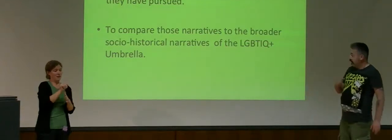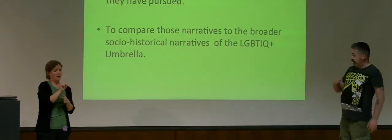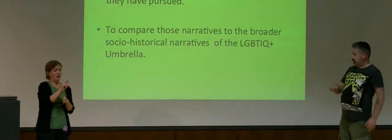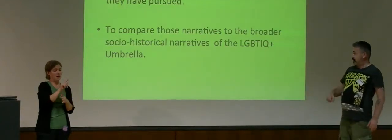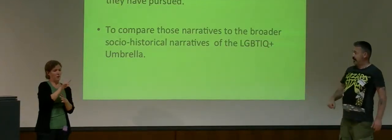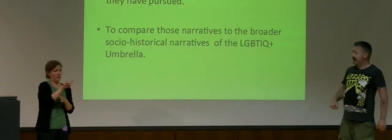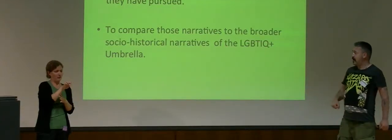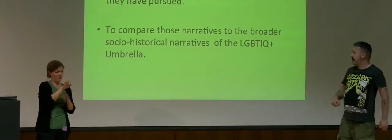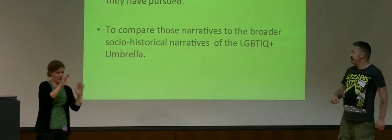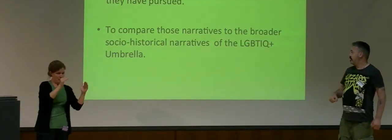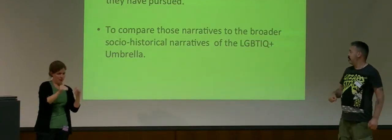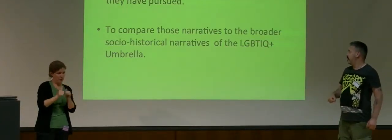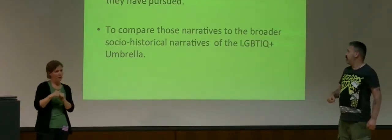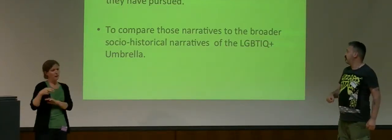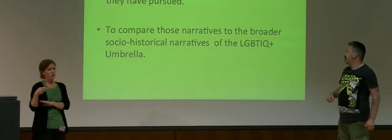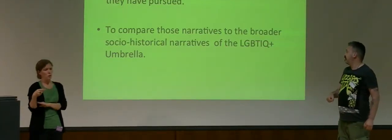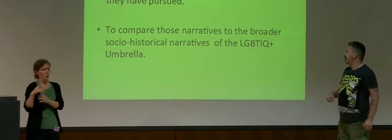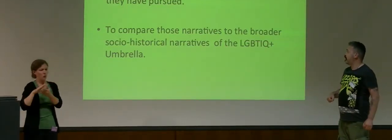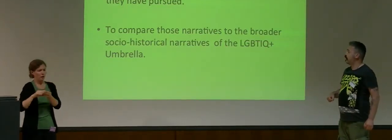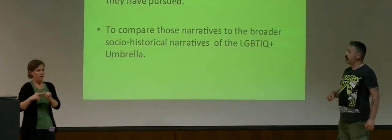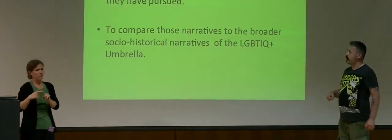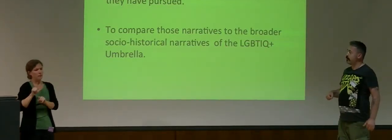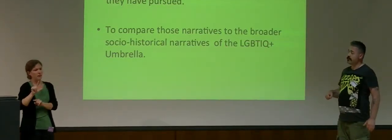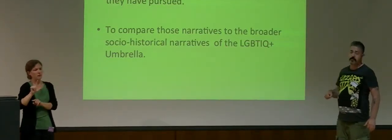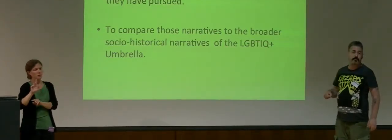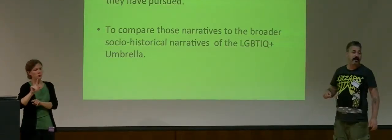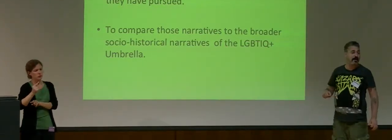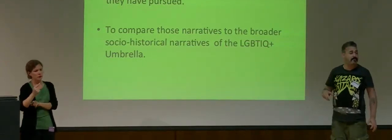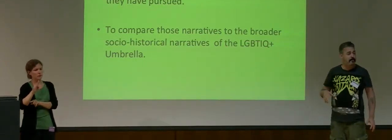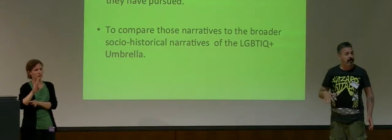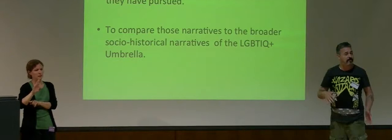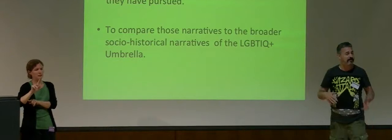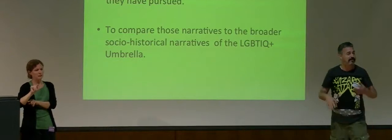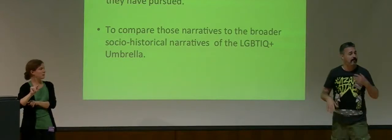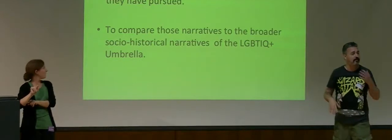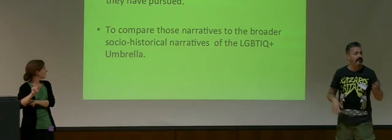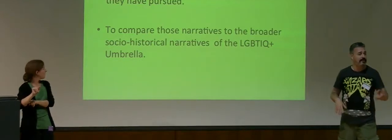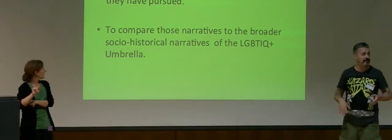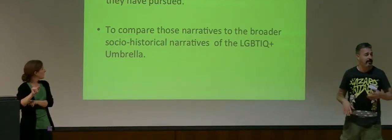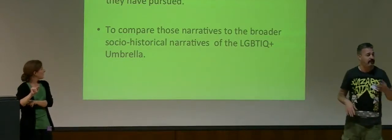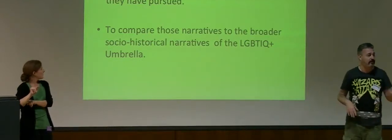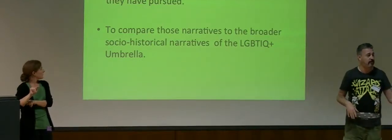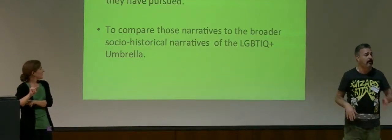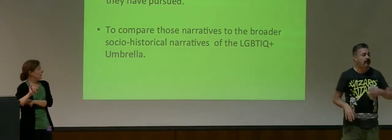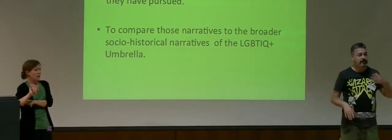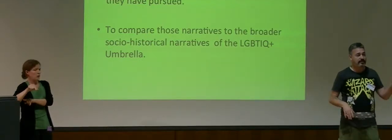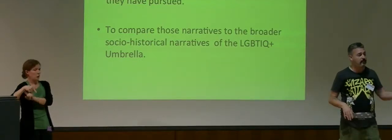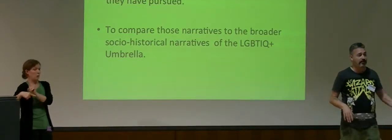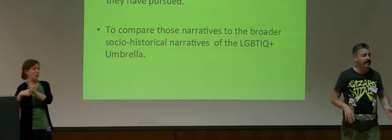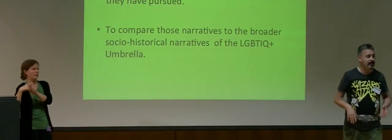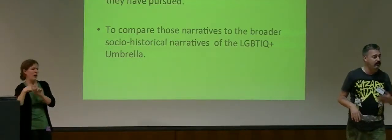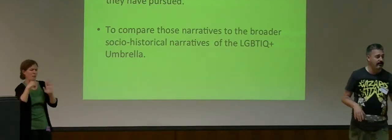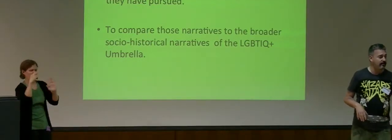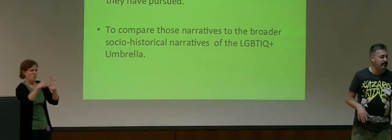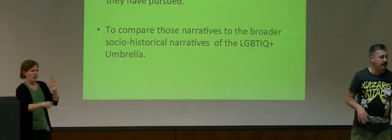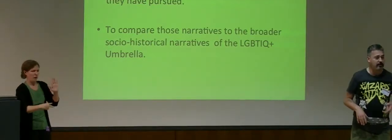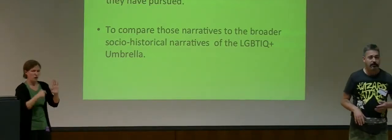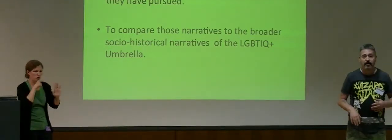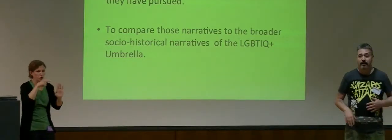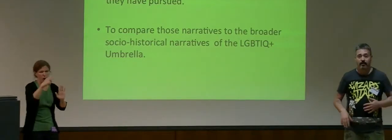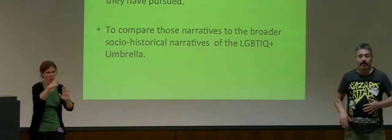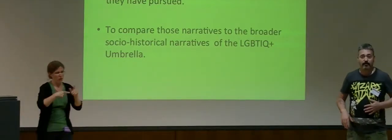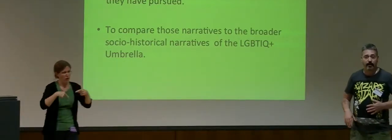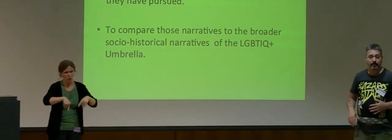social, historical narratives of the LGBTIQ plus umbrella. I do apologise that I'm reading this out to you, which I don't really think you should ever